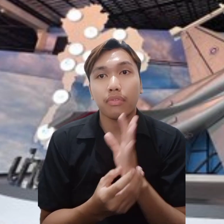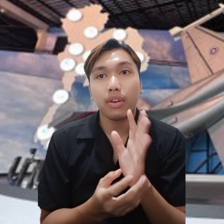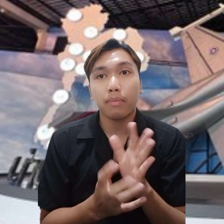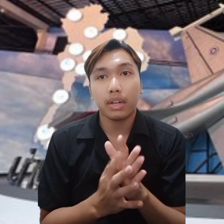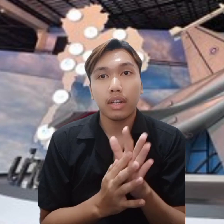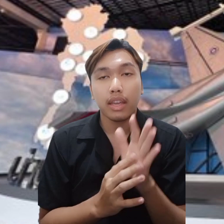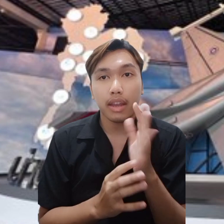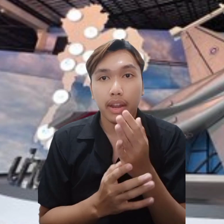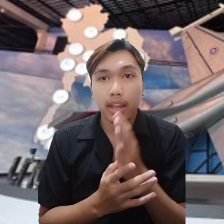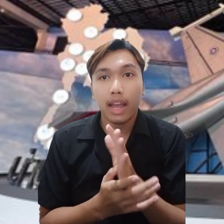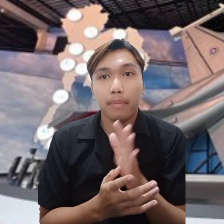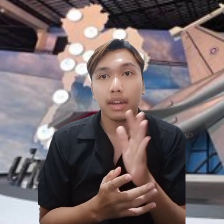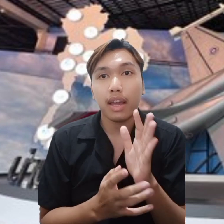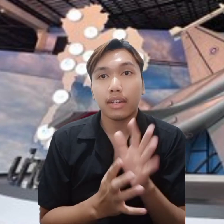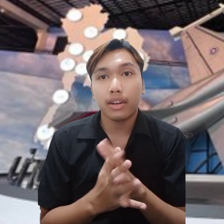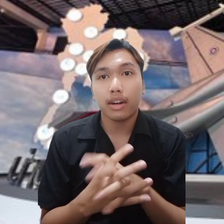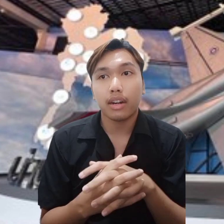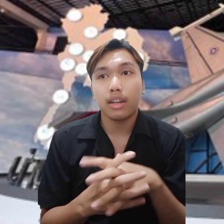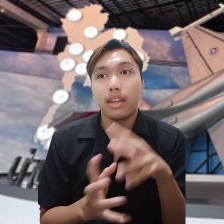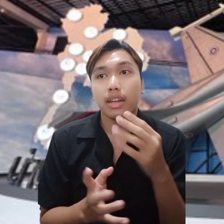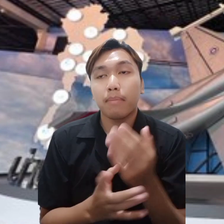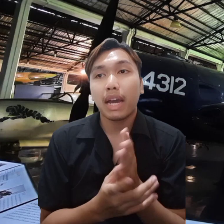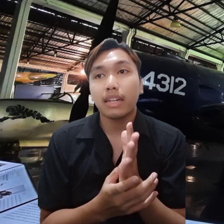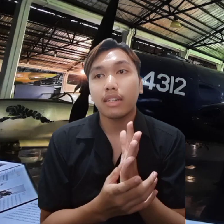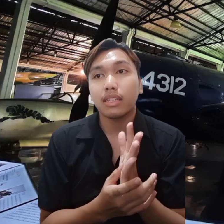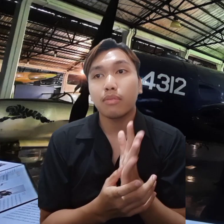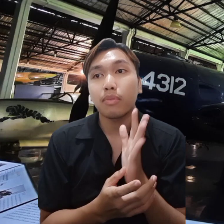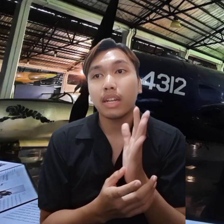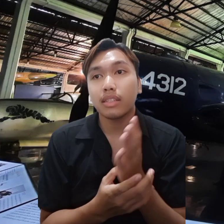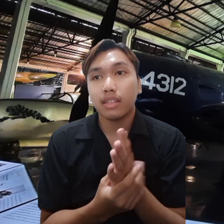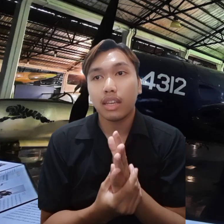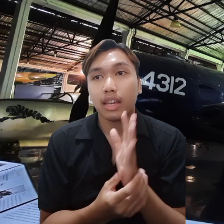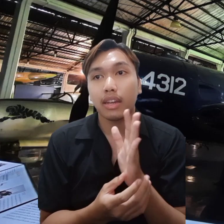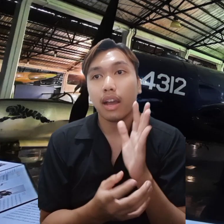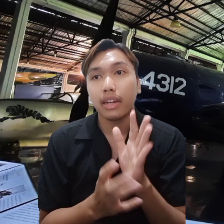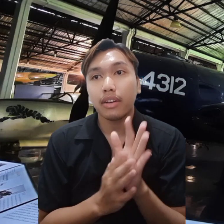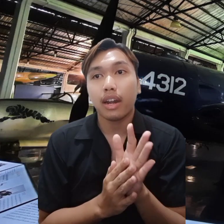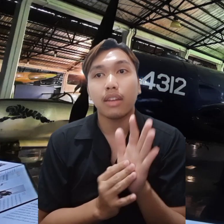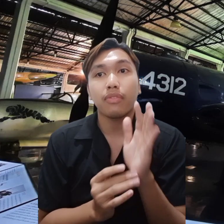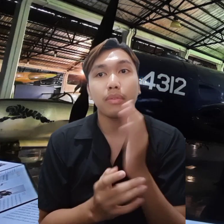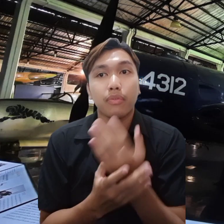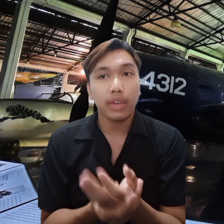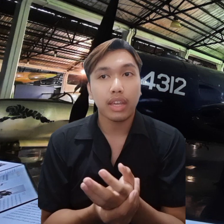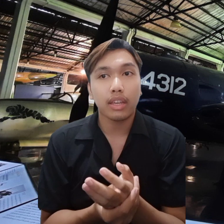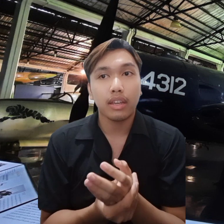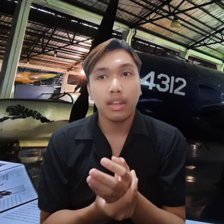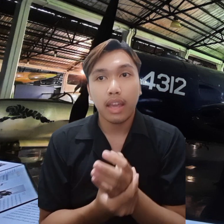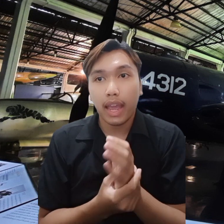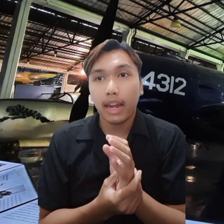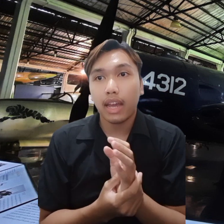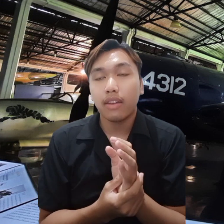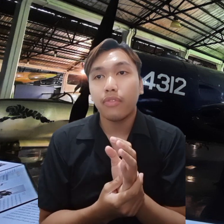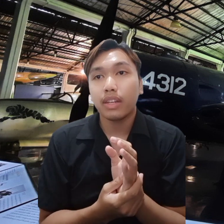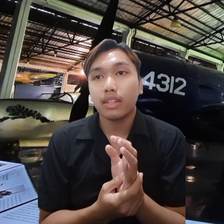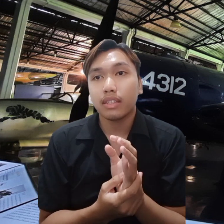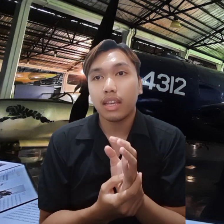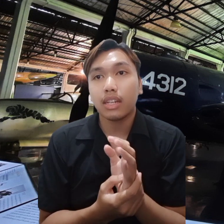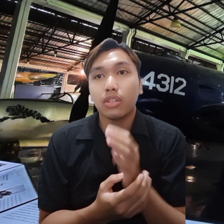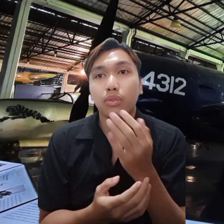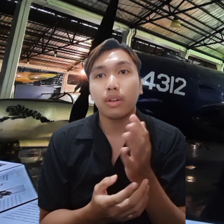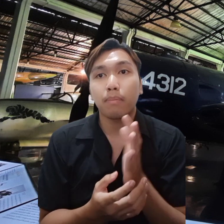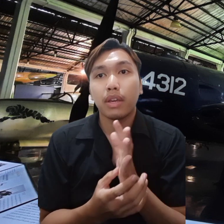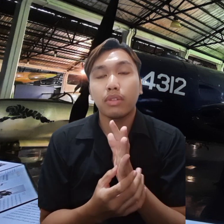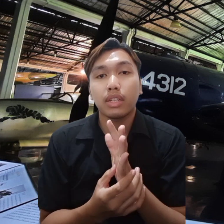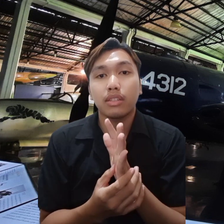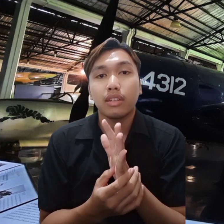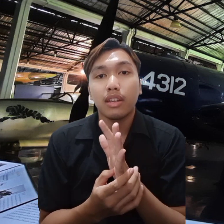in the former aircraft in Ankara the by the is the listing in the Ankara the from the wing and at the wing the seek